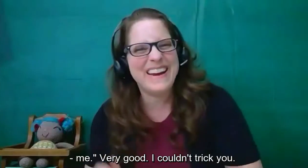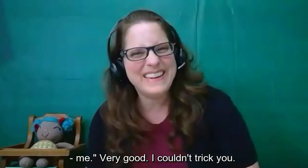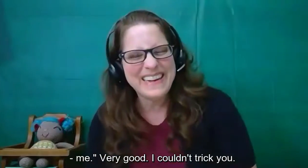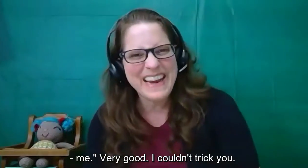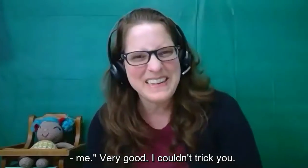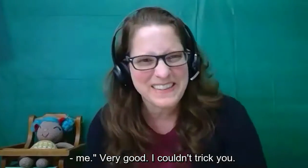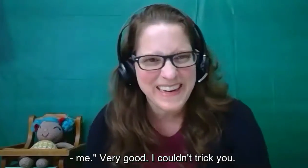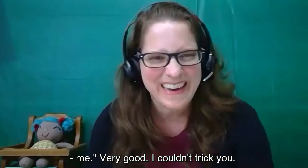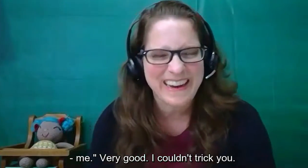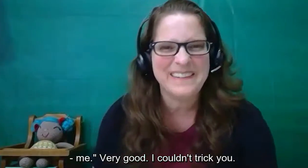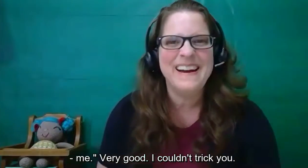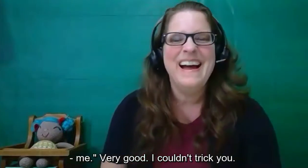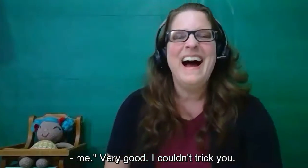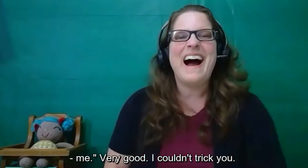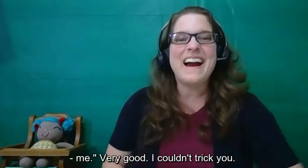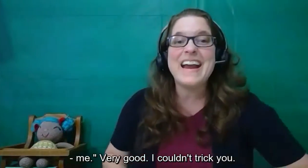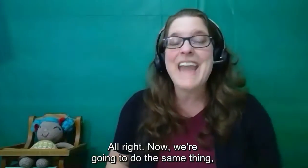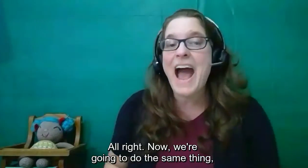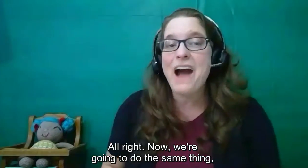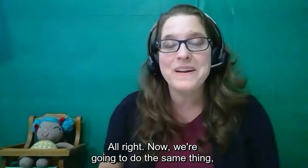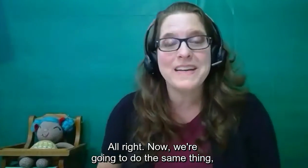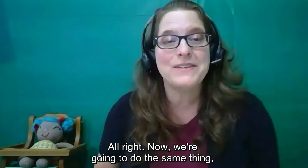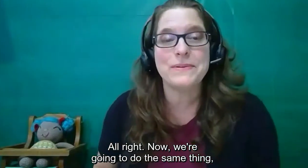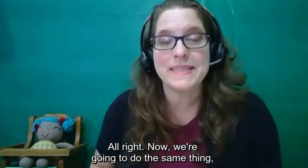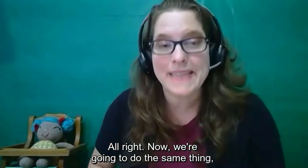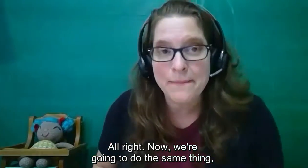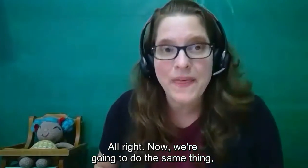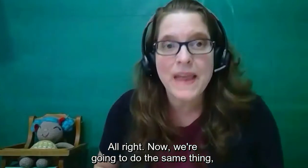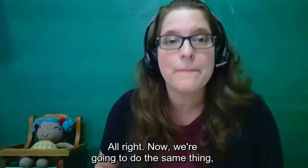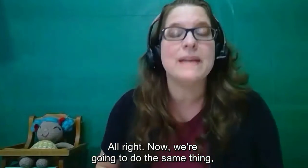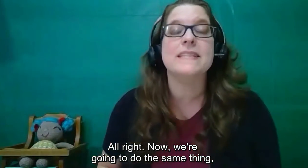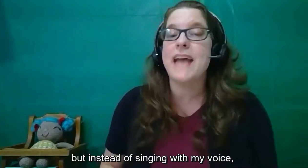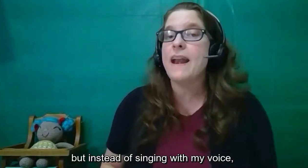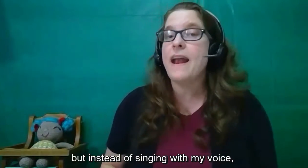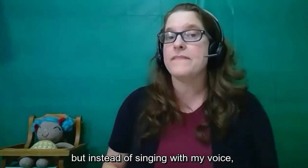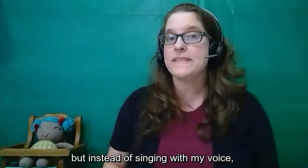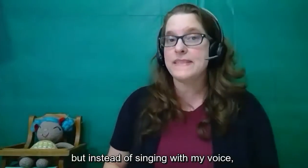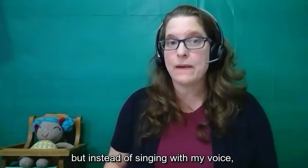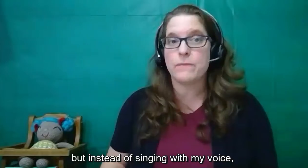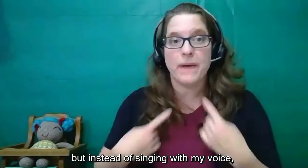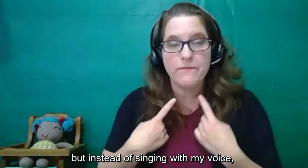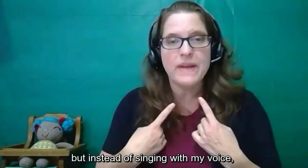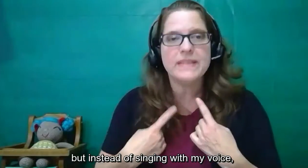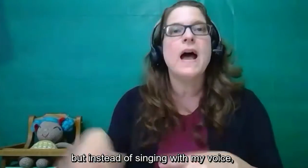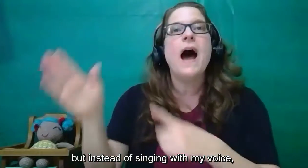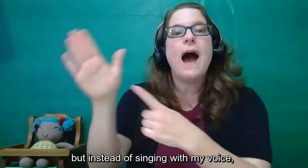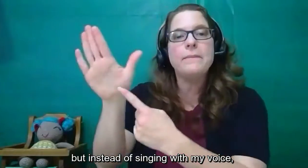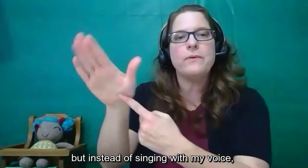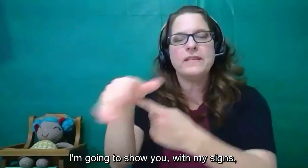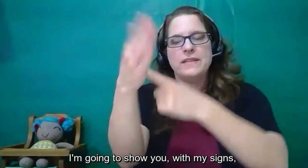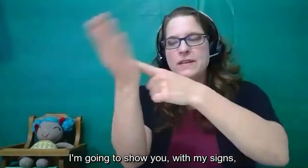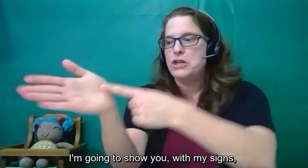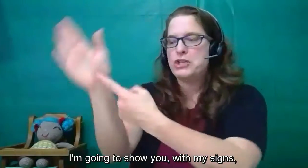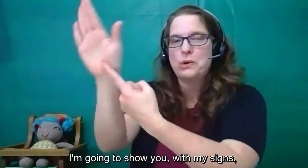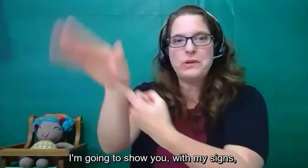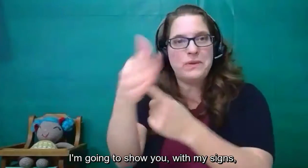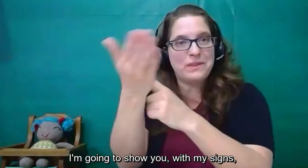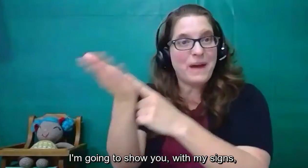Very good. I couldn't trick you. All right, now we're going to do the same thing, but instead of singing with my voice, I'm going to show you with